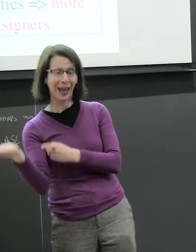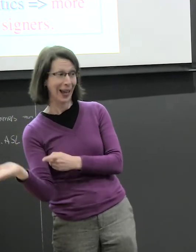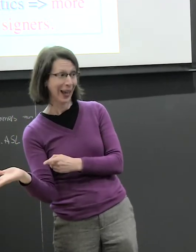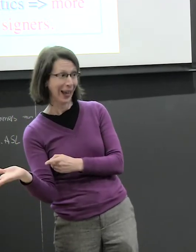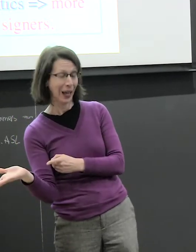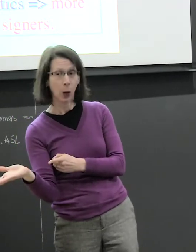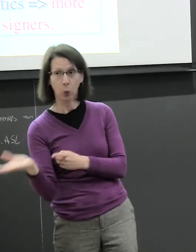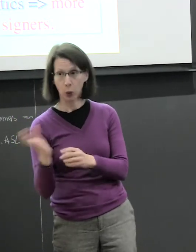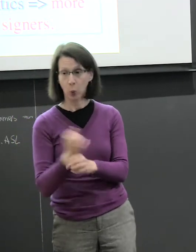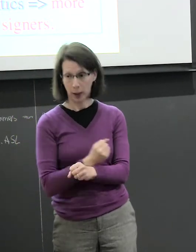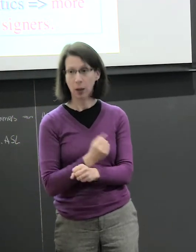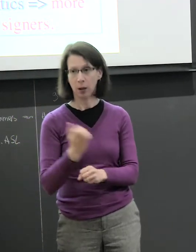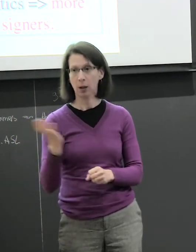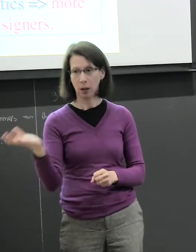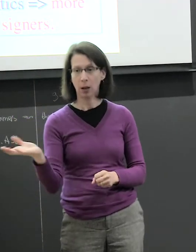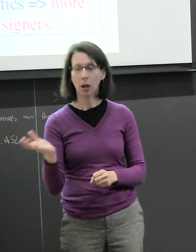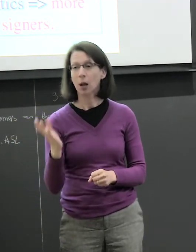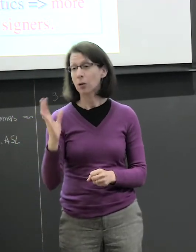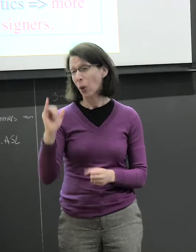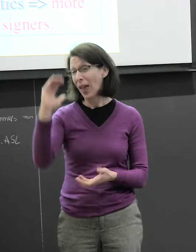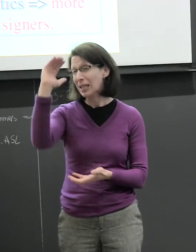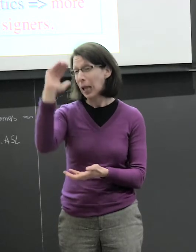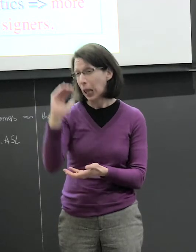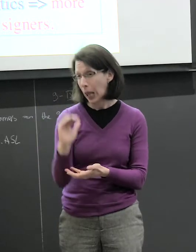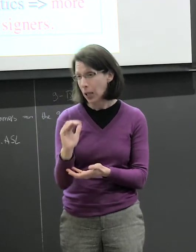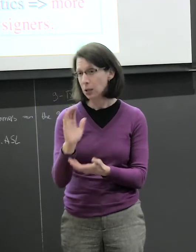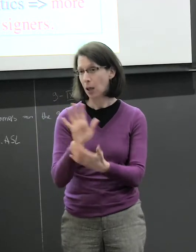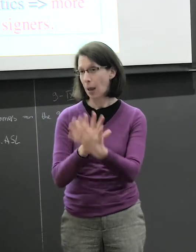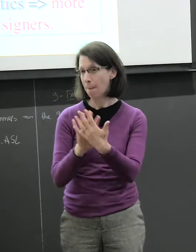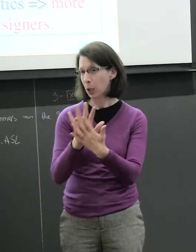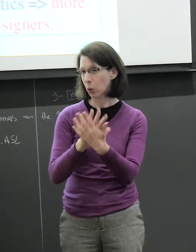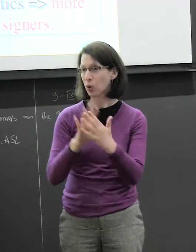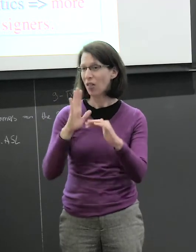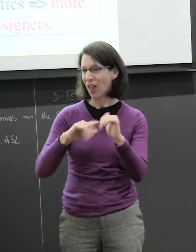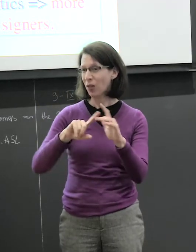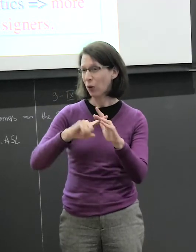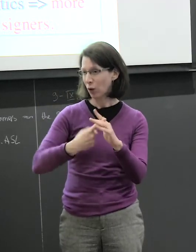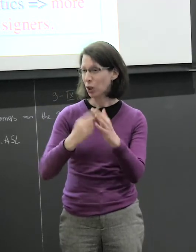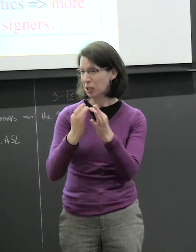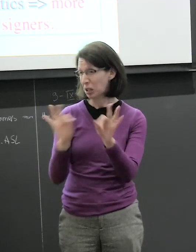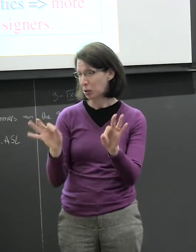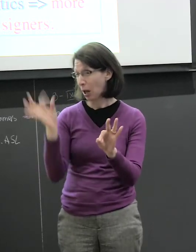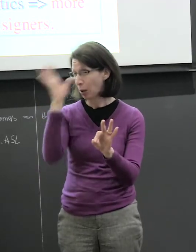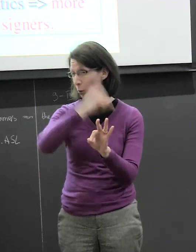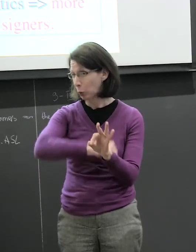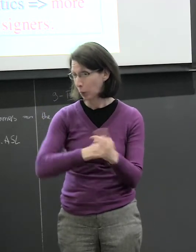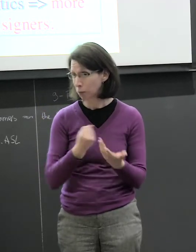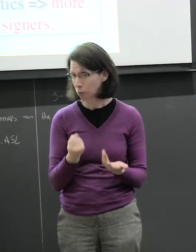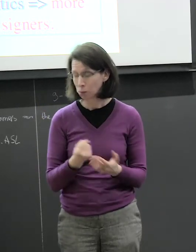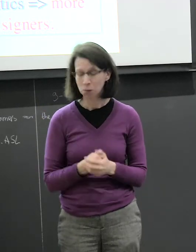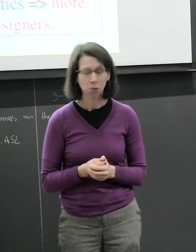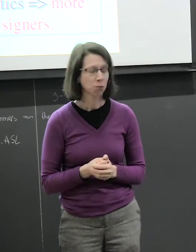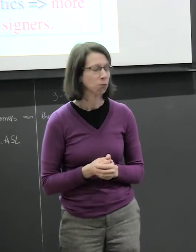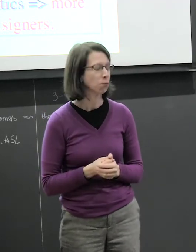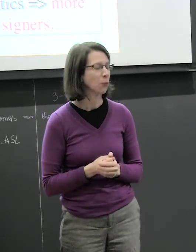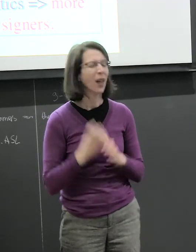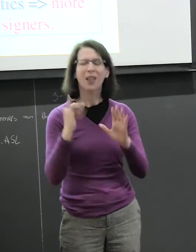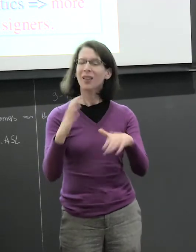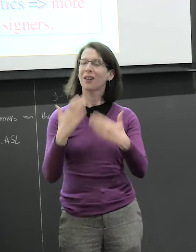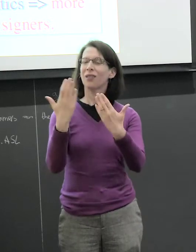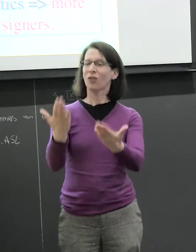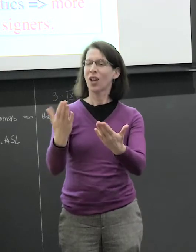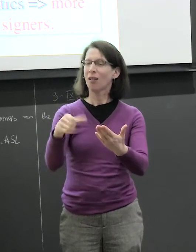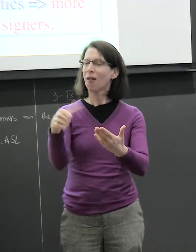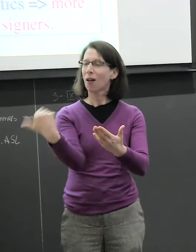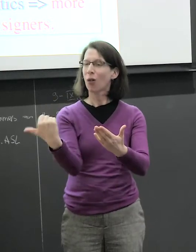I suppose that this is far less ambiguous than the original sentence. Now, this raises this